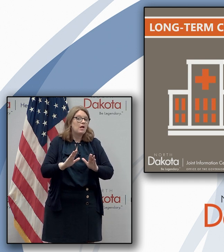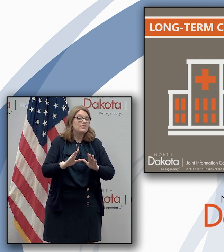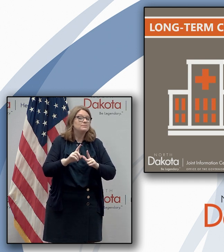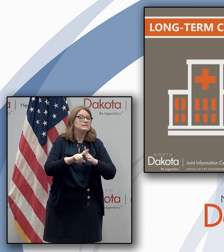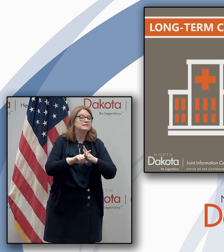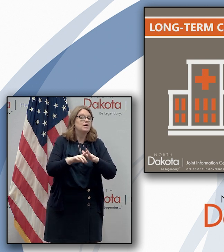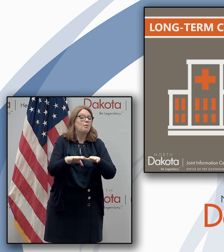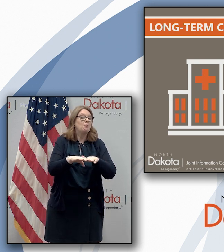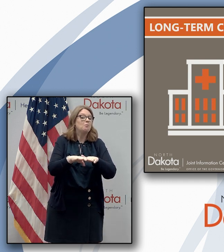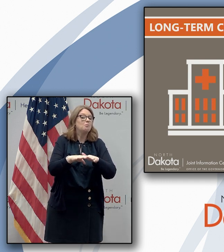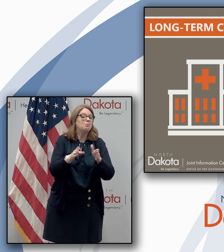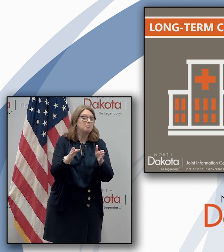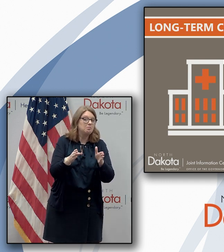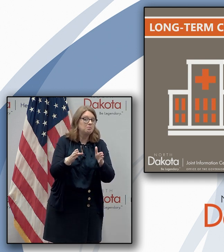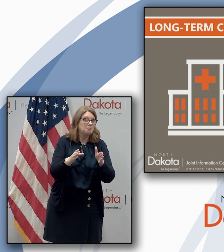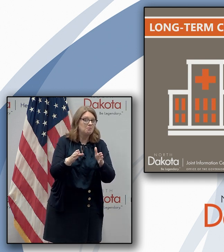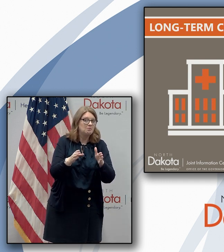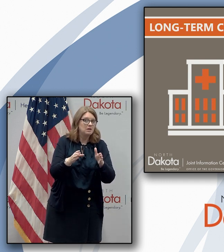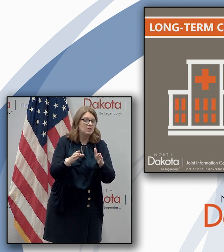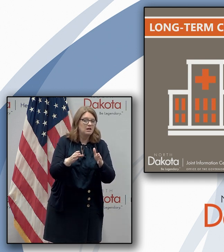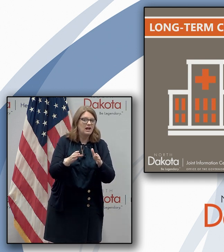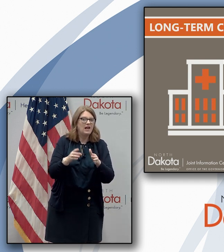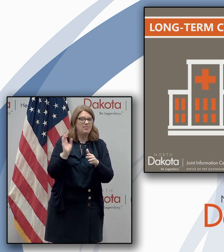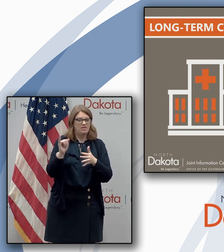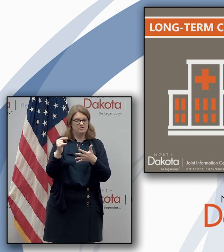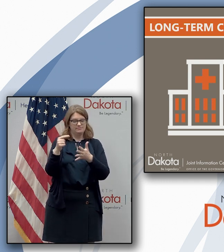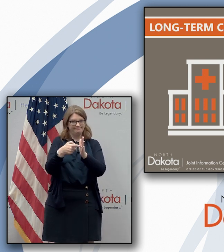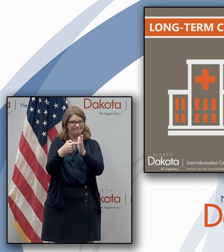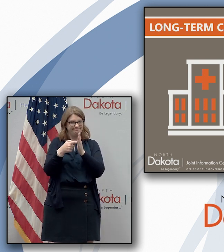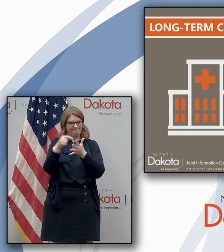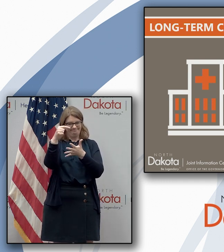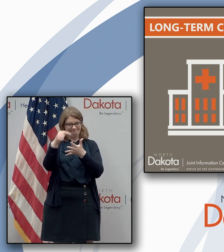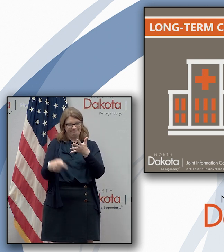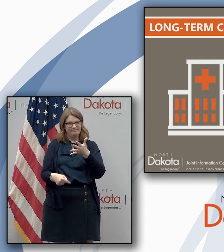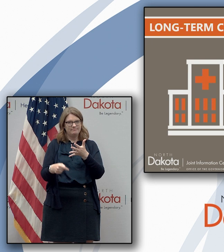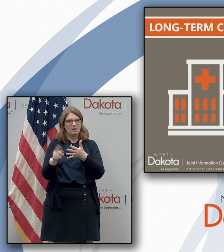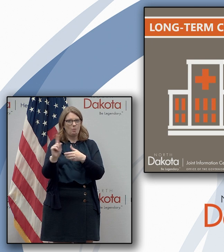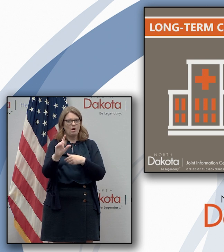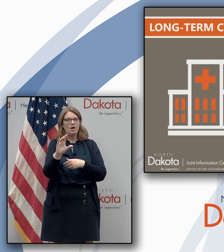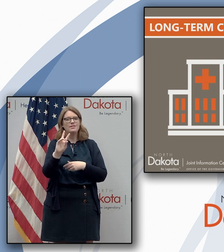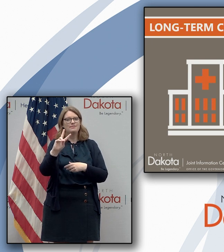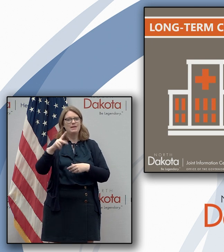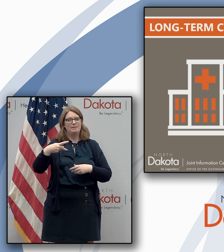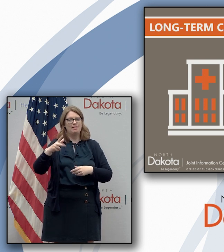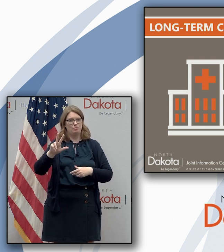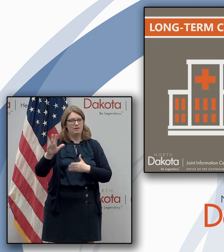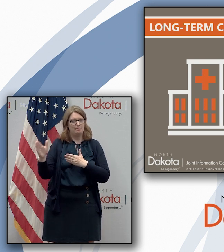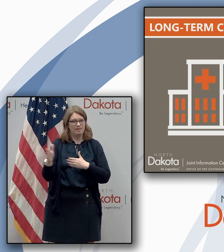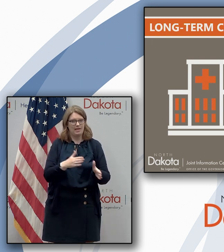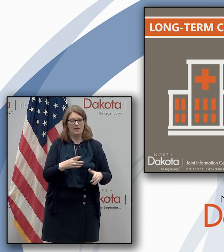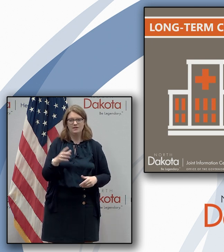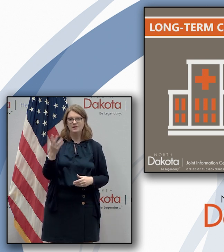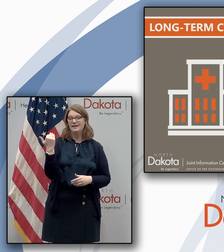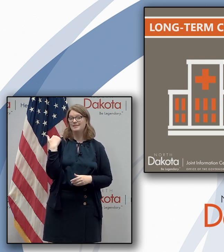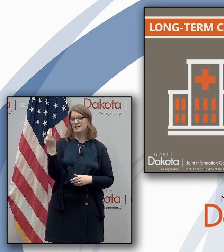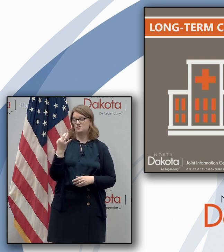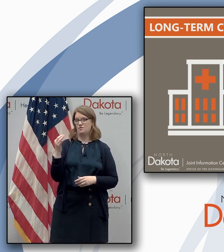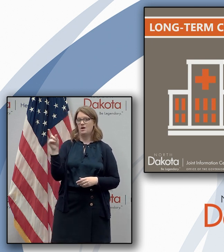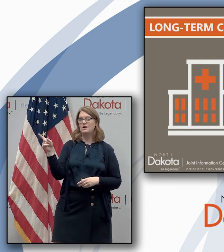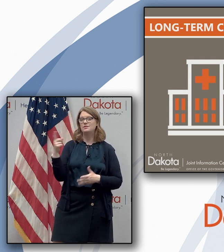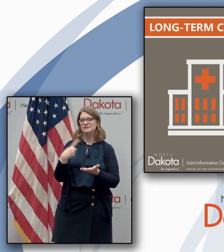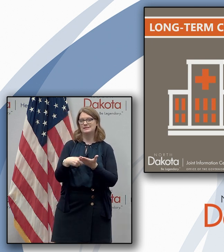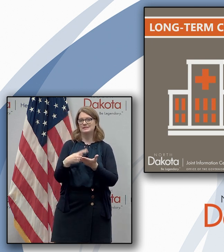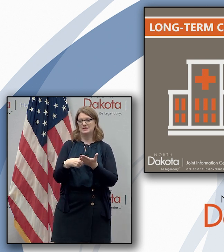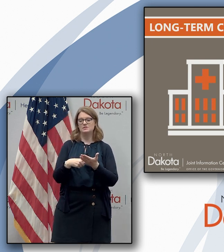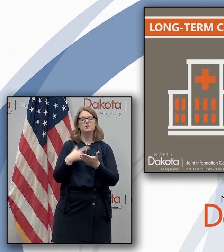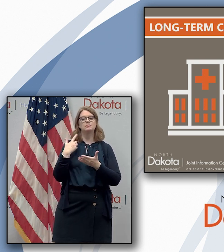based on the factors outlined in the VP3 plan. We shared on last Friday, Chris Jones did, that we were heading in this